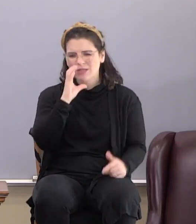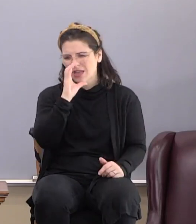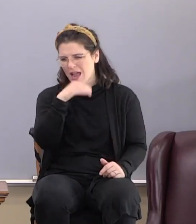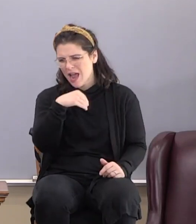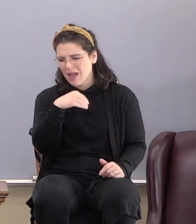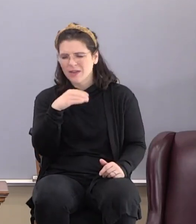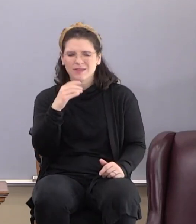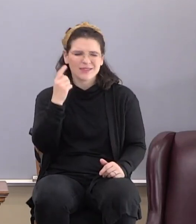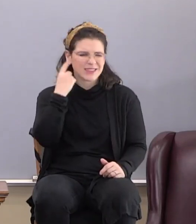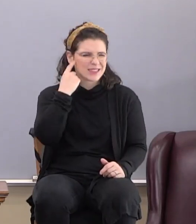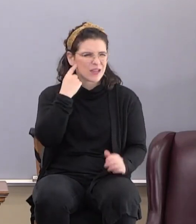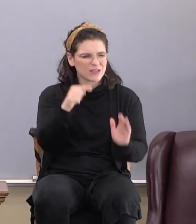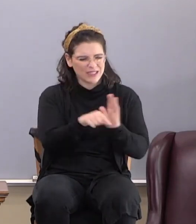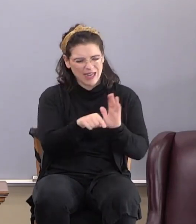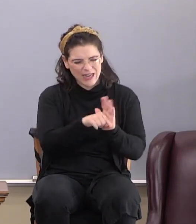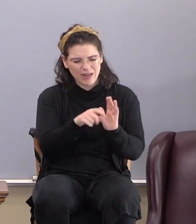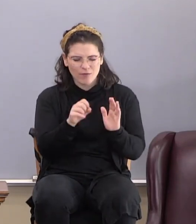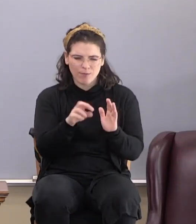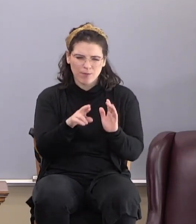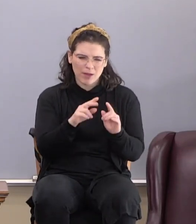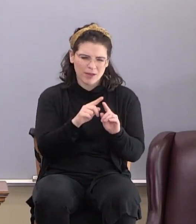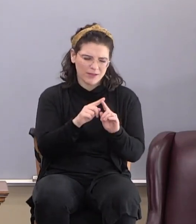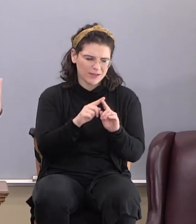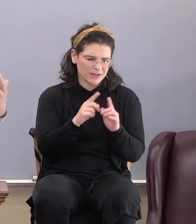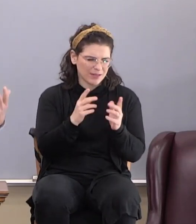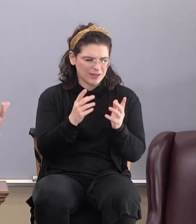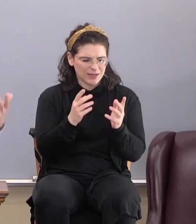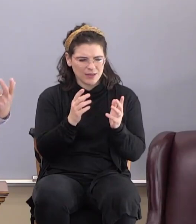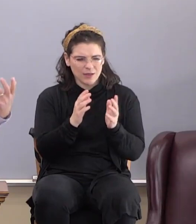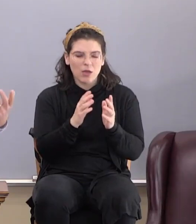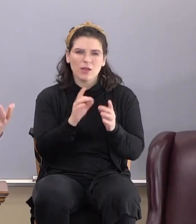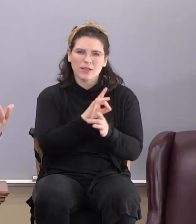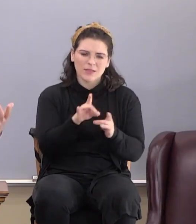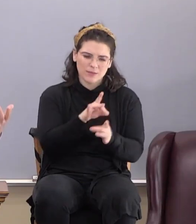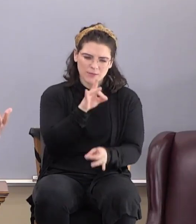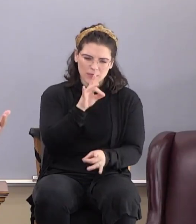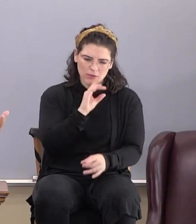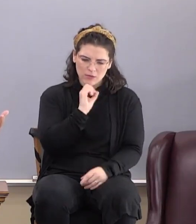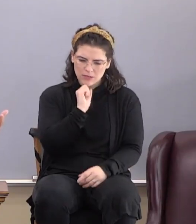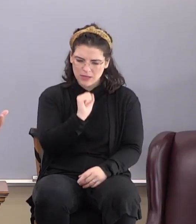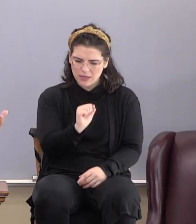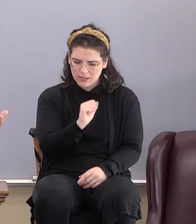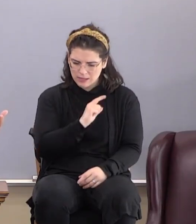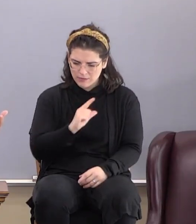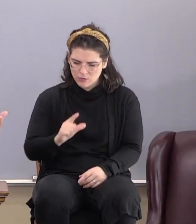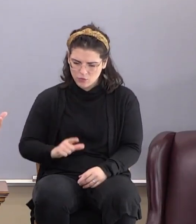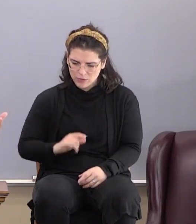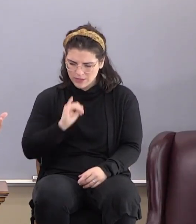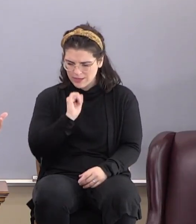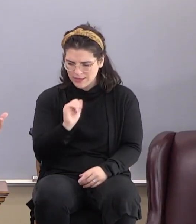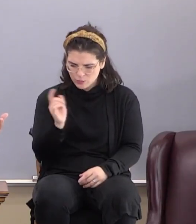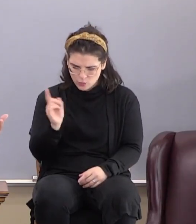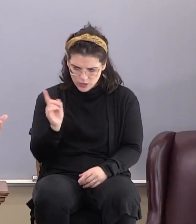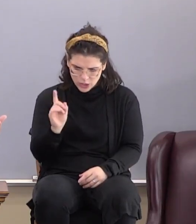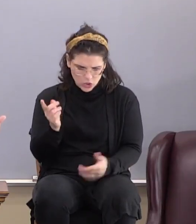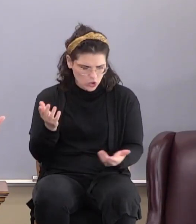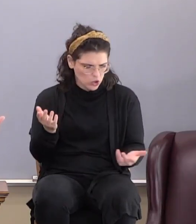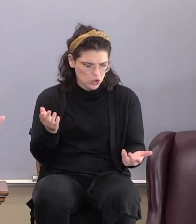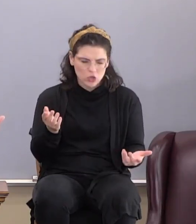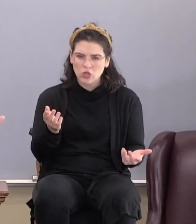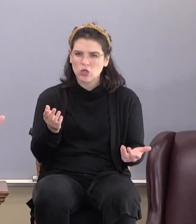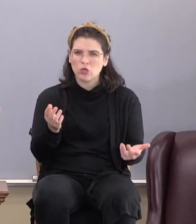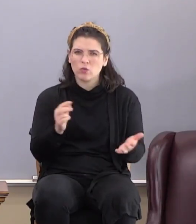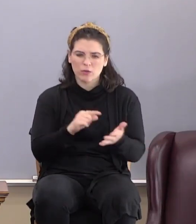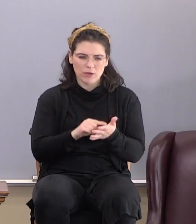negative, but it's rather, wait a minute, where the Spirit of the Lord is. So what the verse is